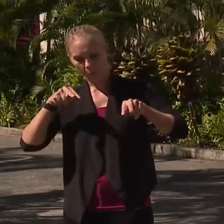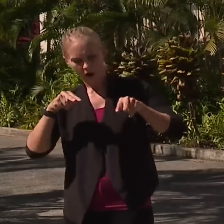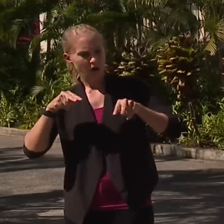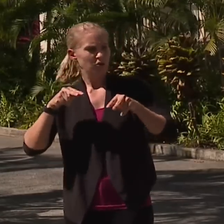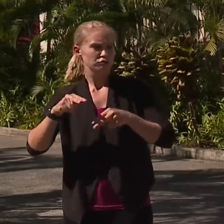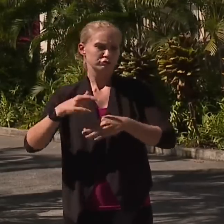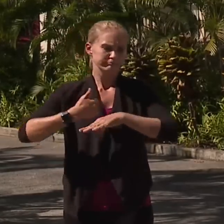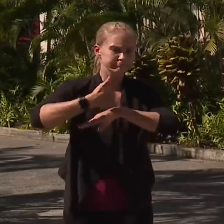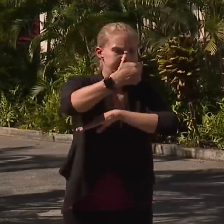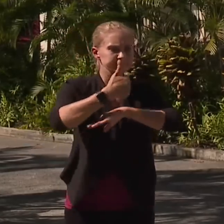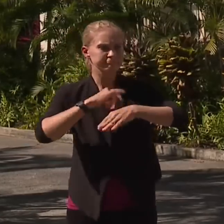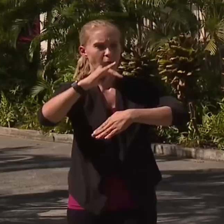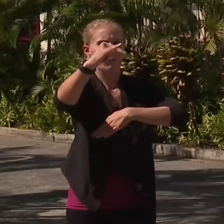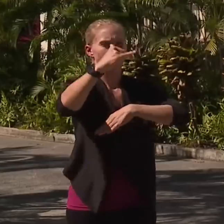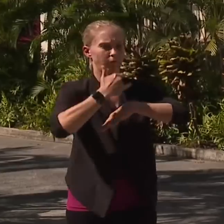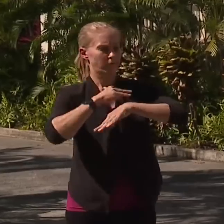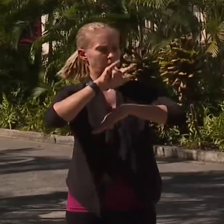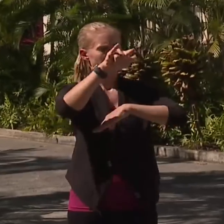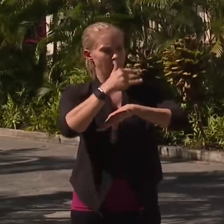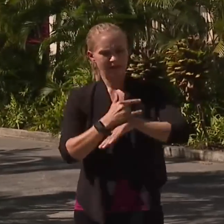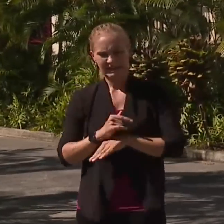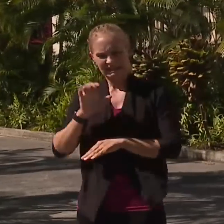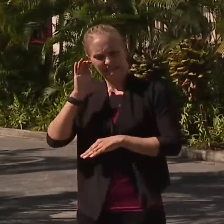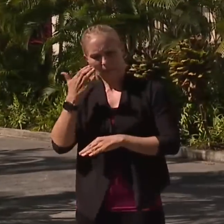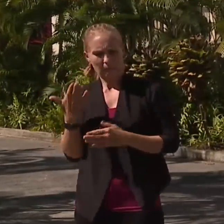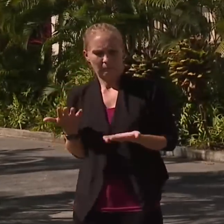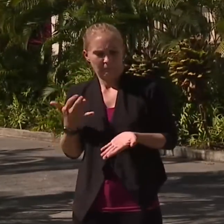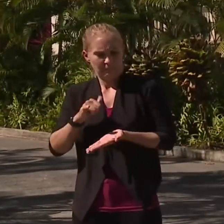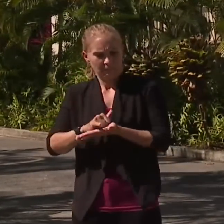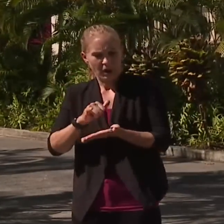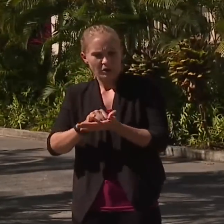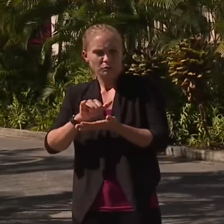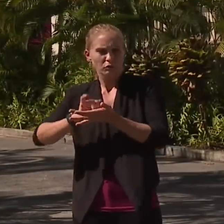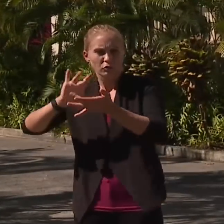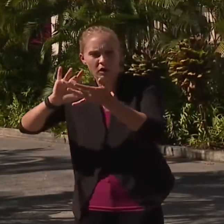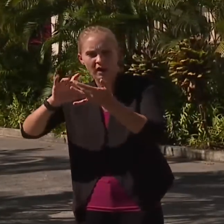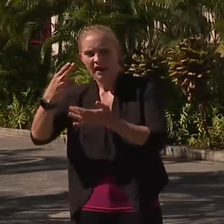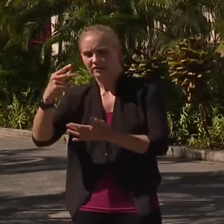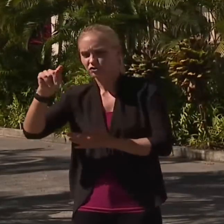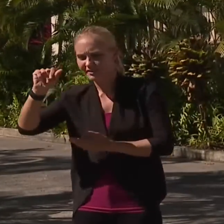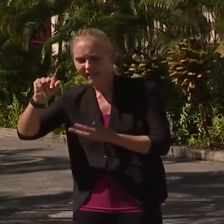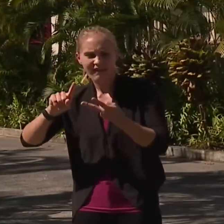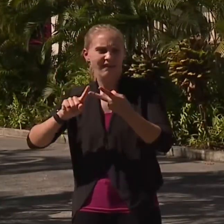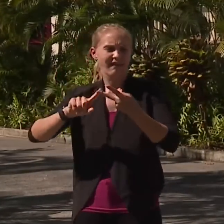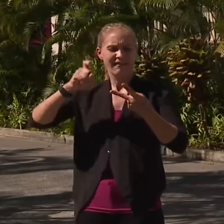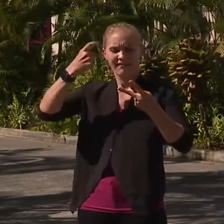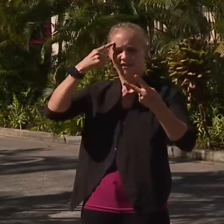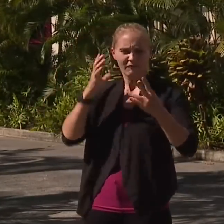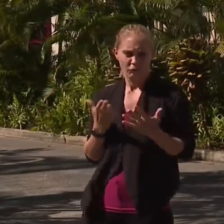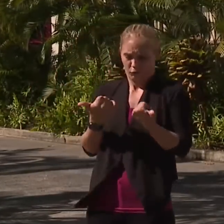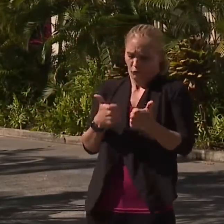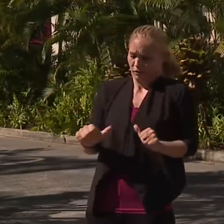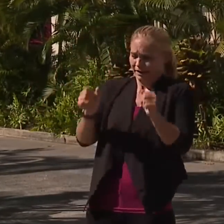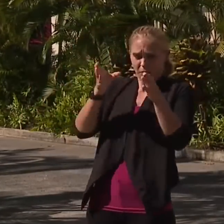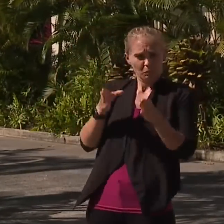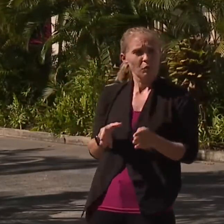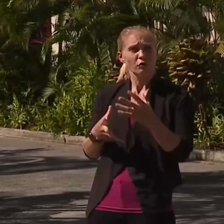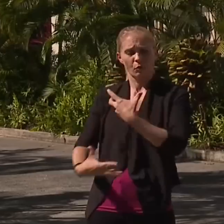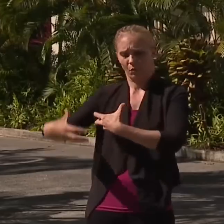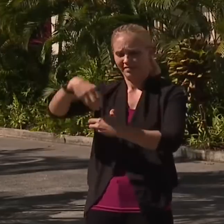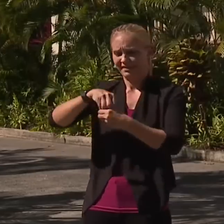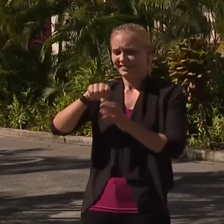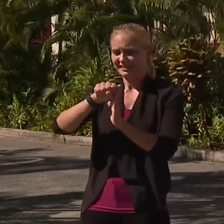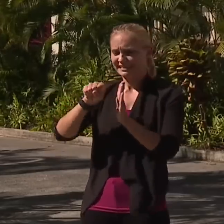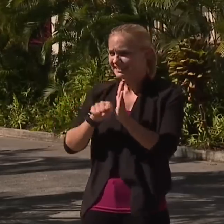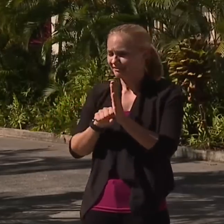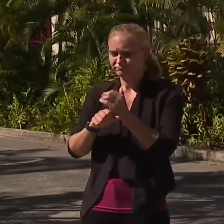most part, it seemed to be impossible to reach out to HTA, to the governor, or anyone in the state